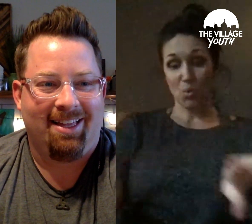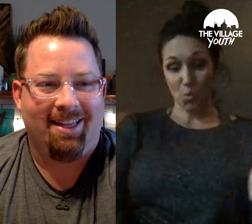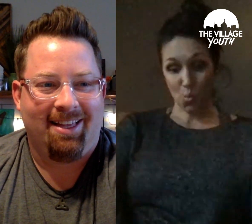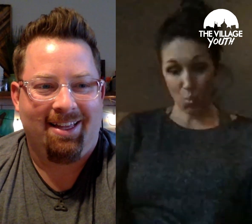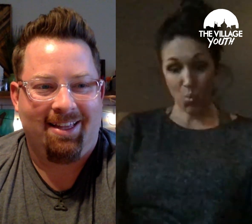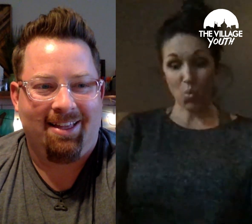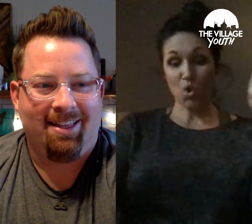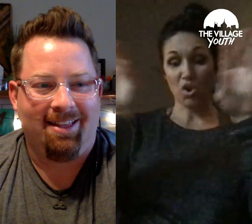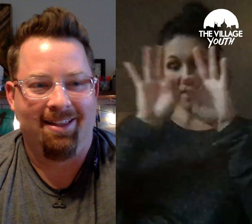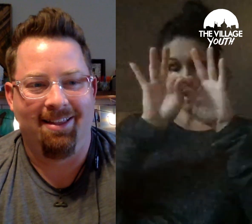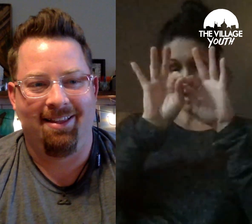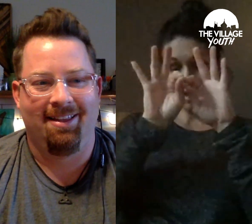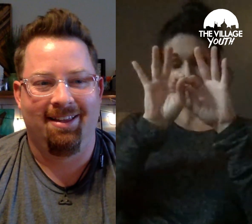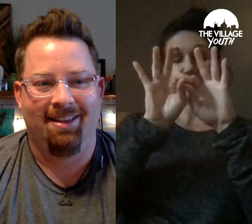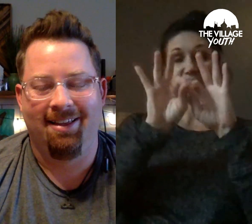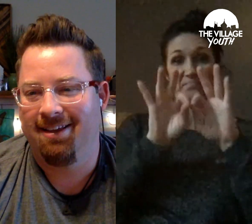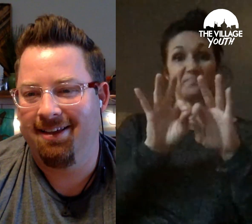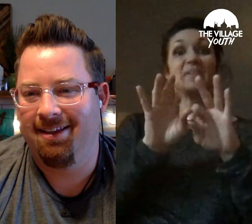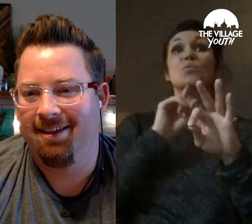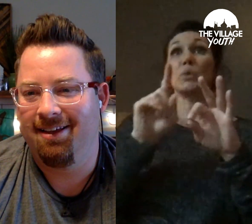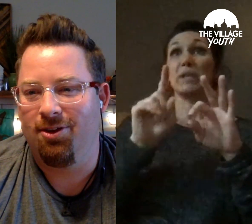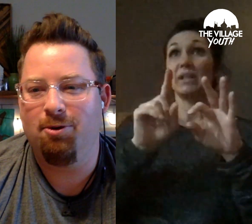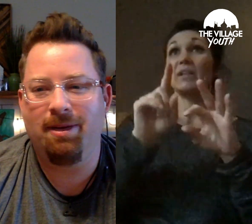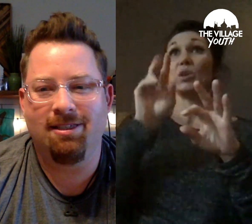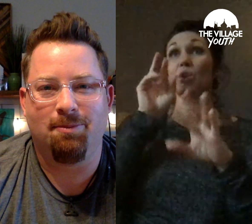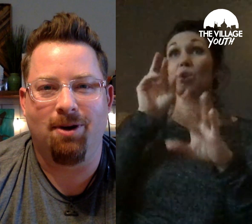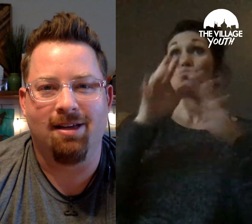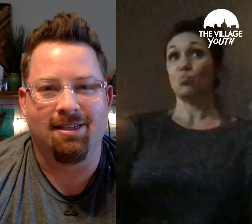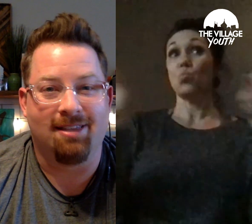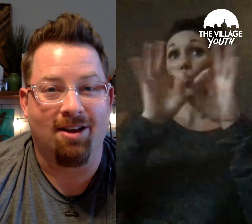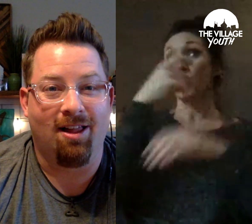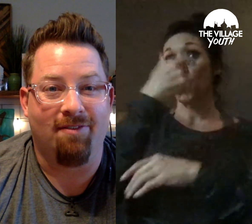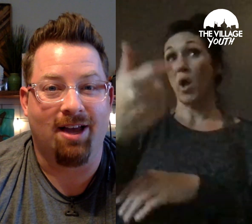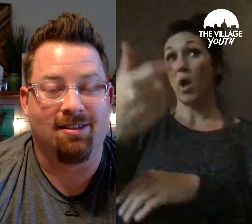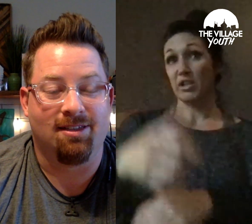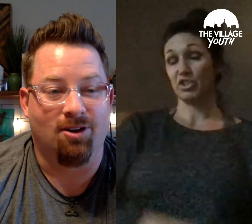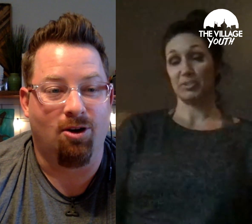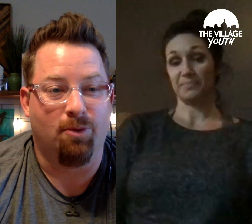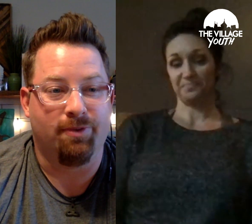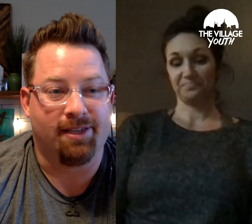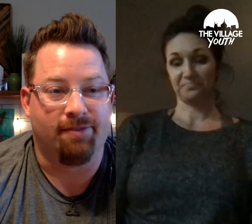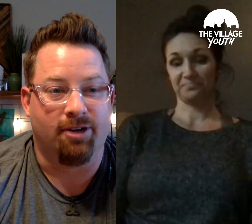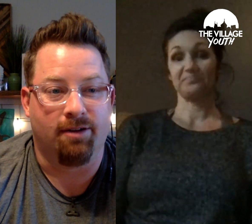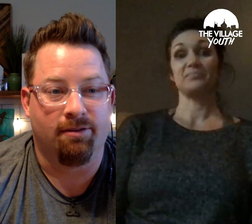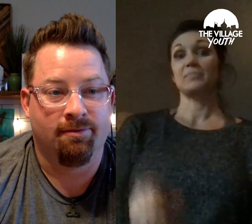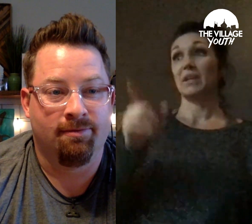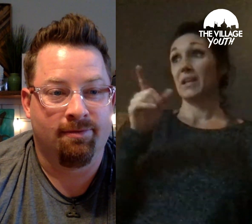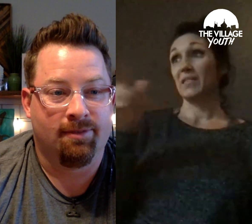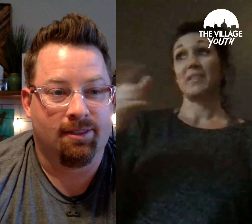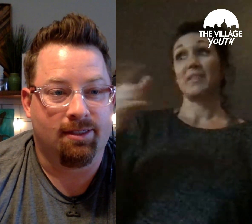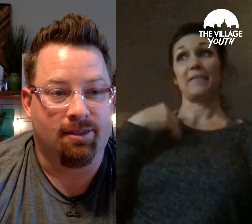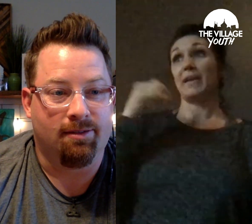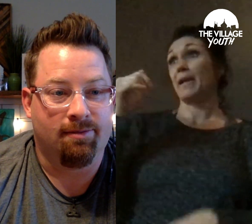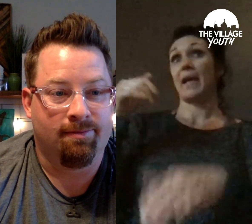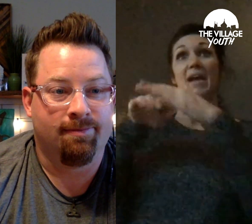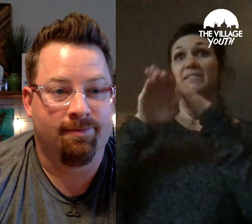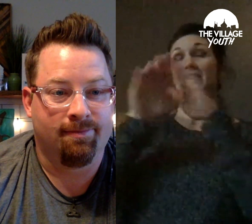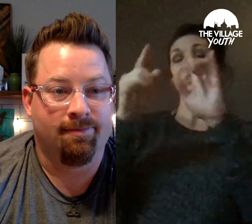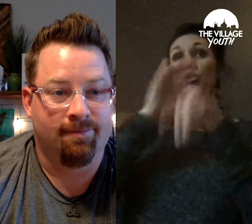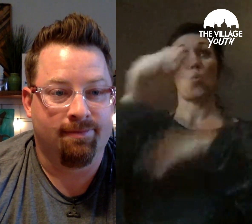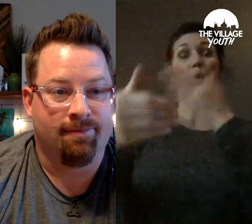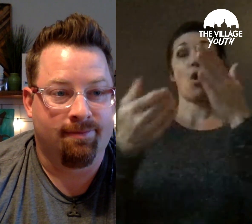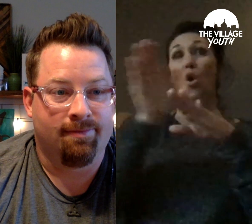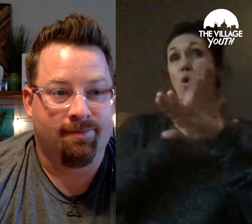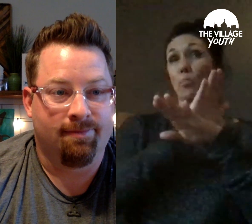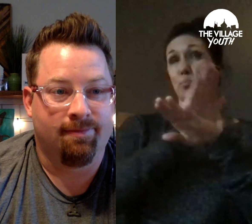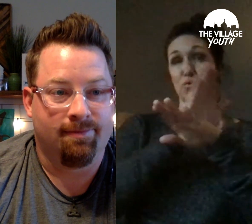or Prime Video, but it's definitely worth a watch. You would be Absolutely worth. surprised because they all have access to all movies ever now. Right, right, So exactly. So I'm